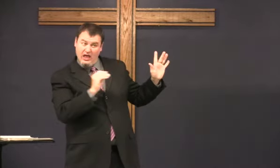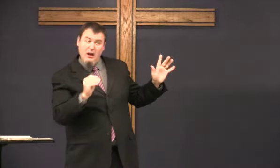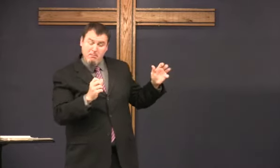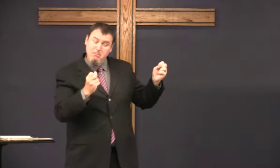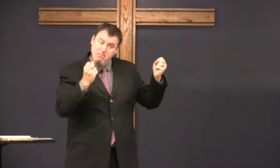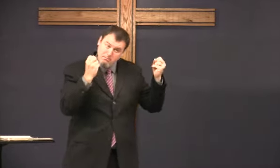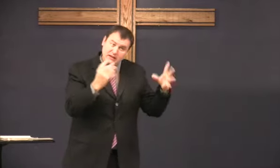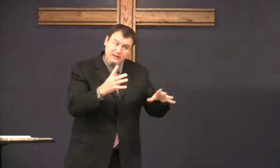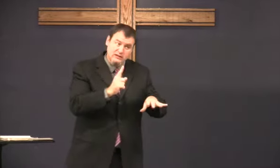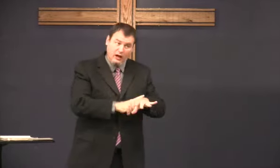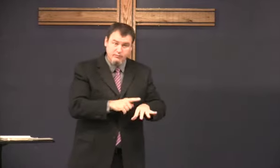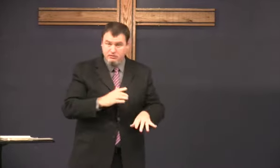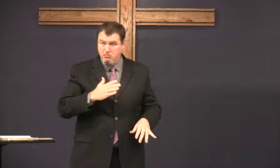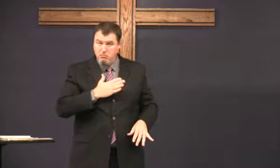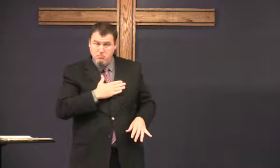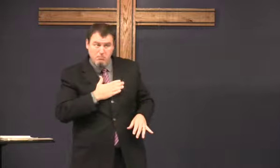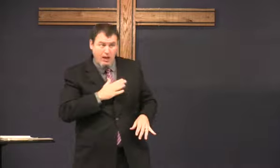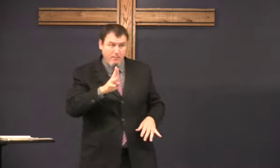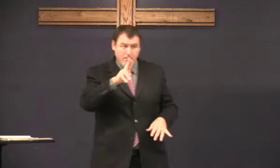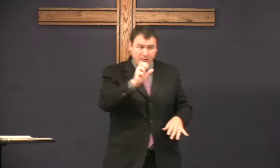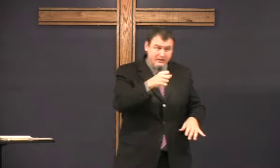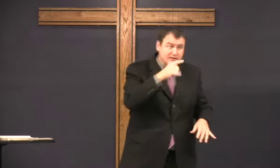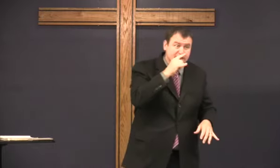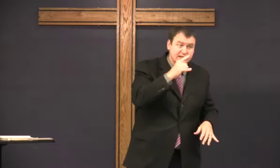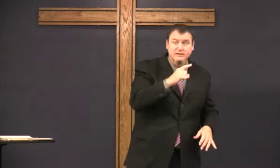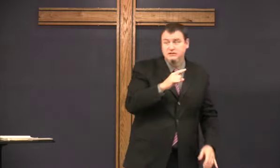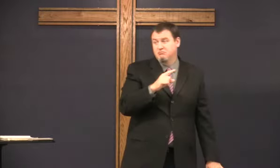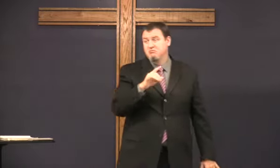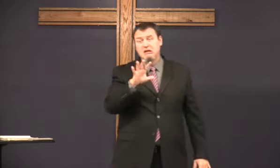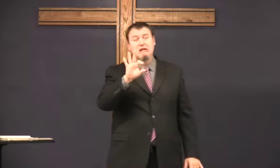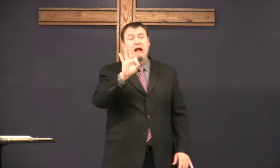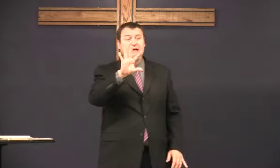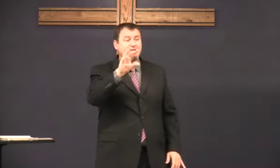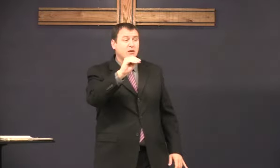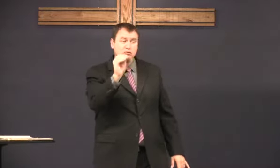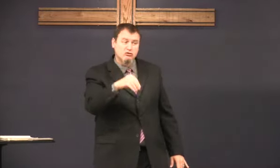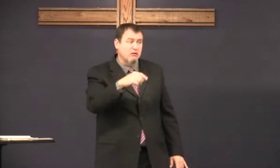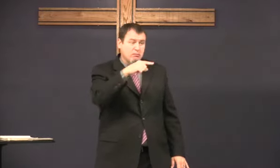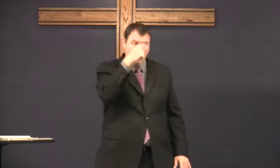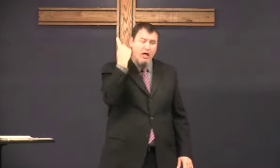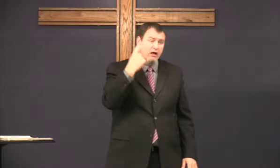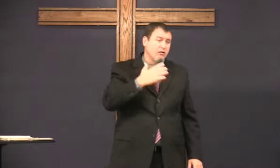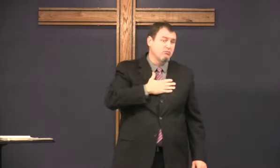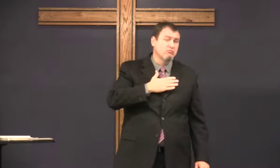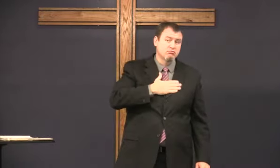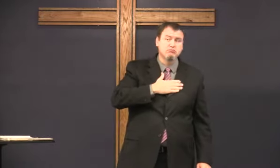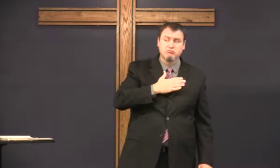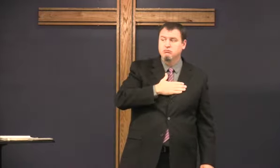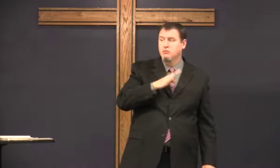them. And many times, the kids on my bus, 90% of them were black.